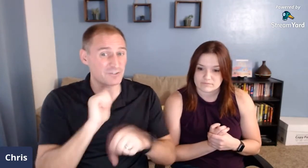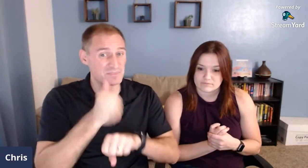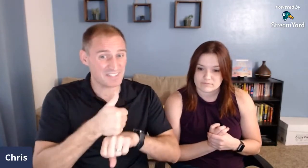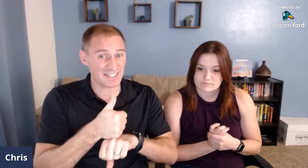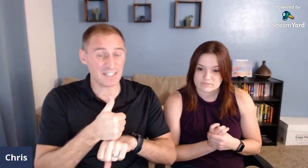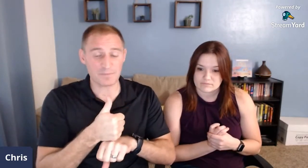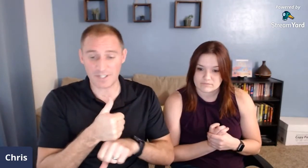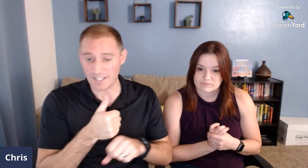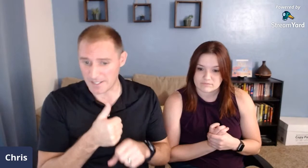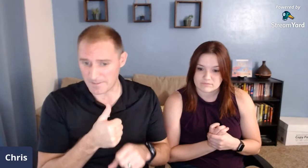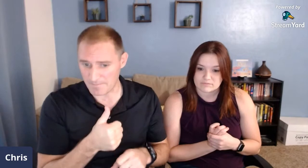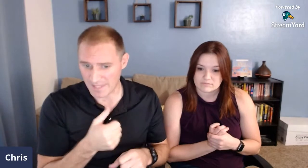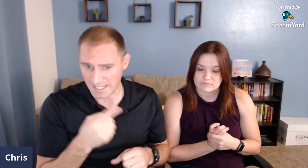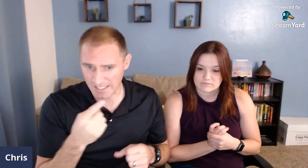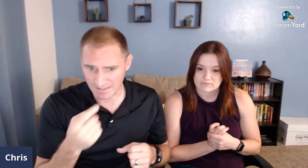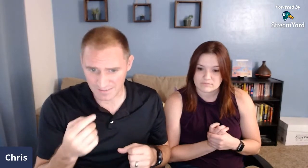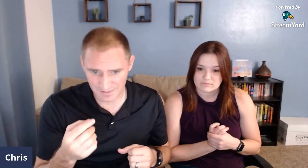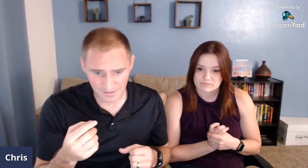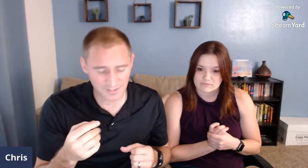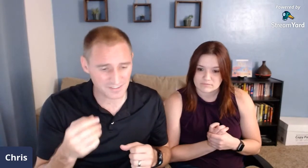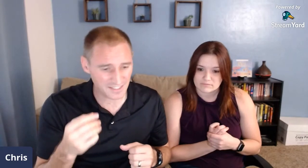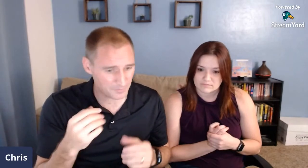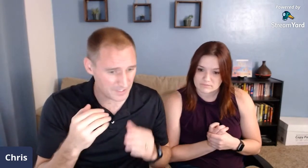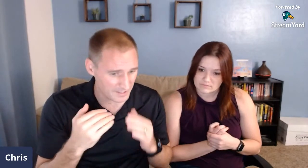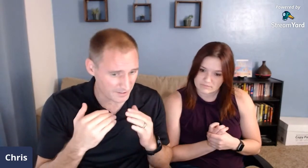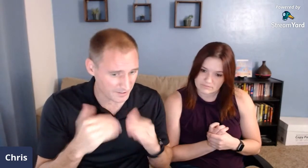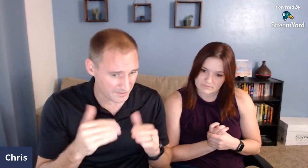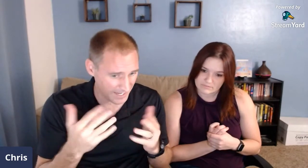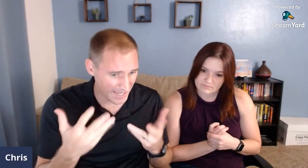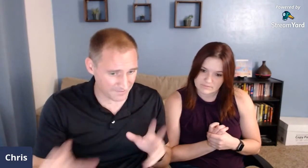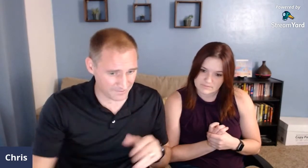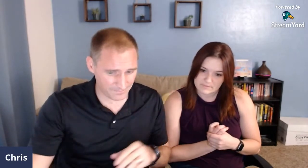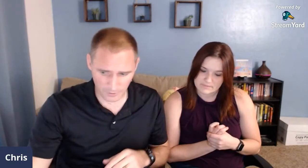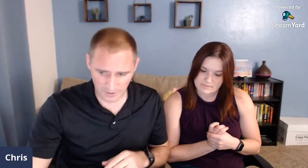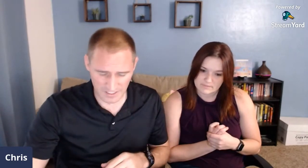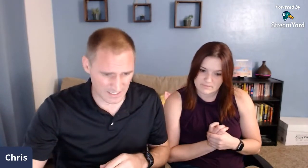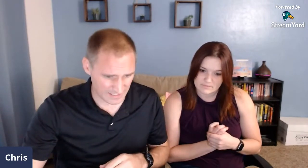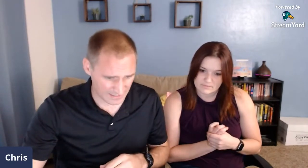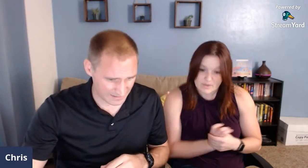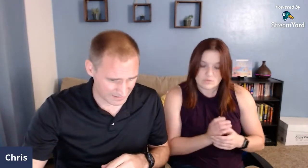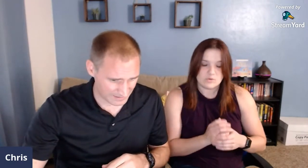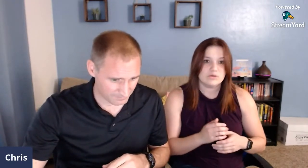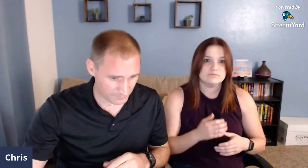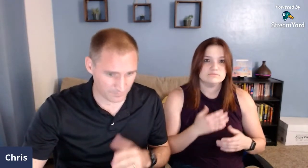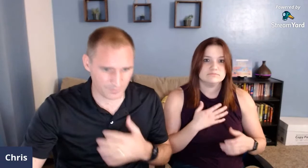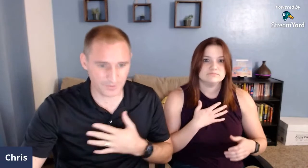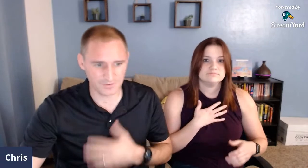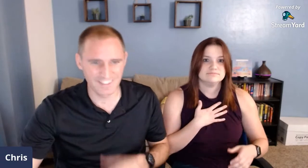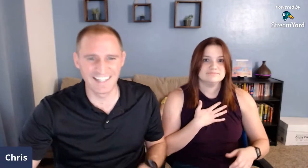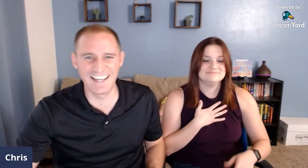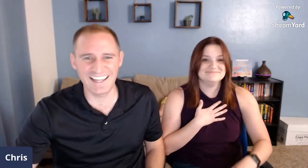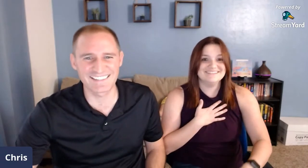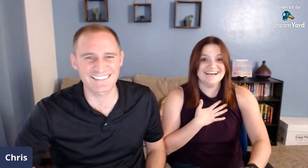the breakout rooms set up, and looks like we are at 40. Chris and